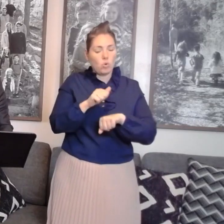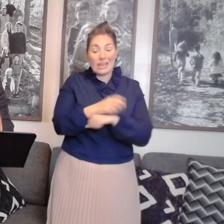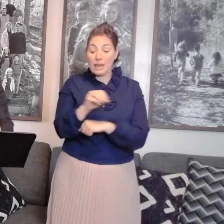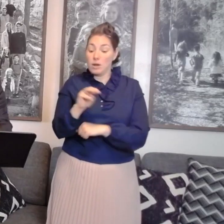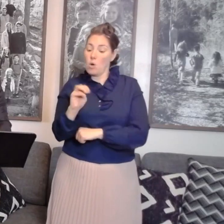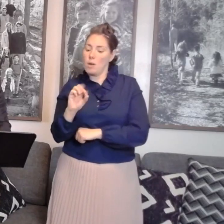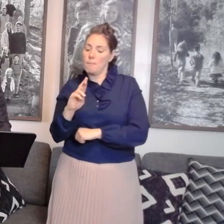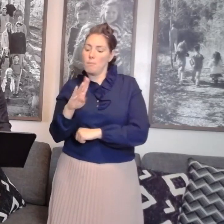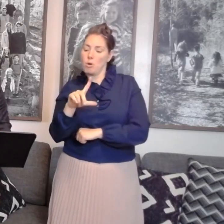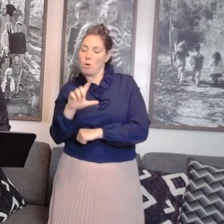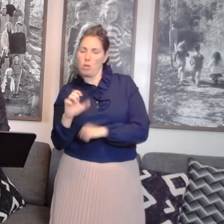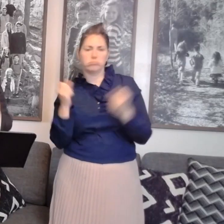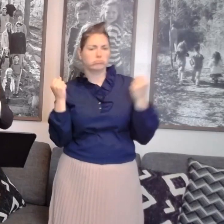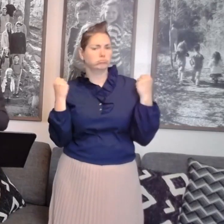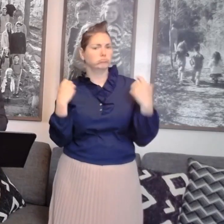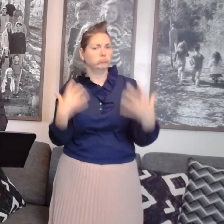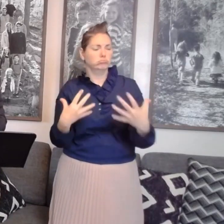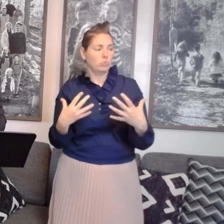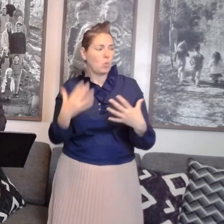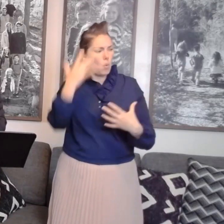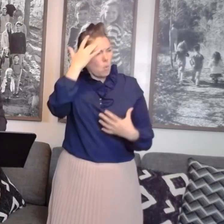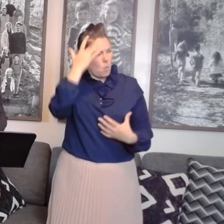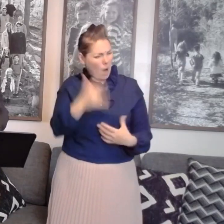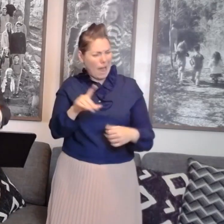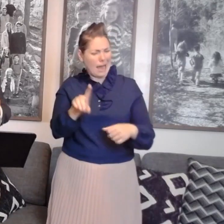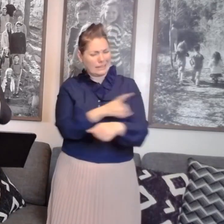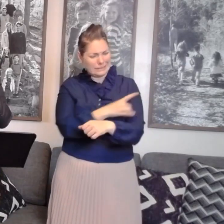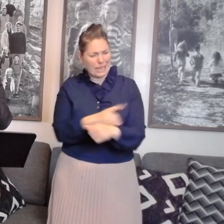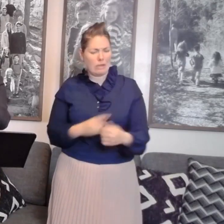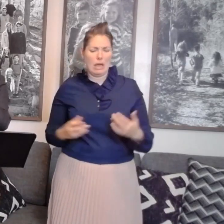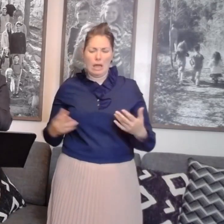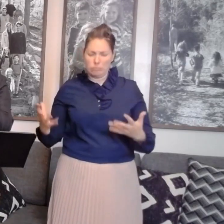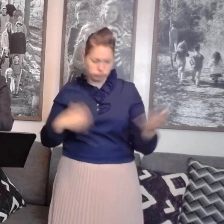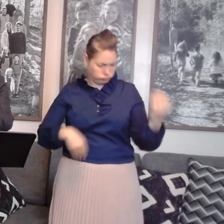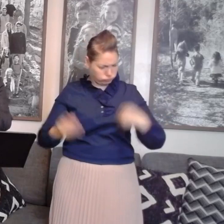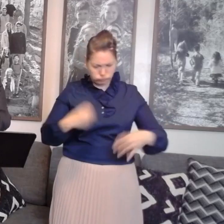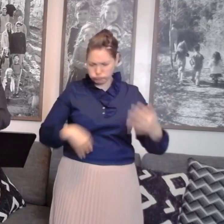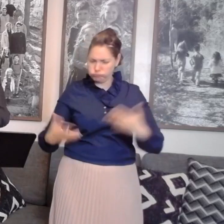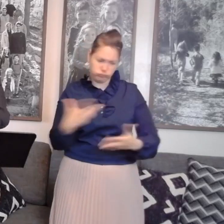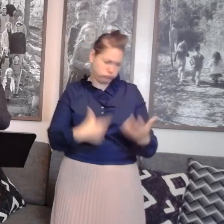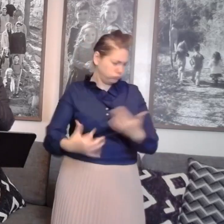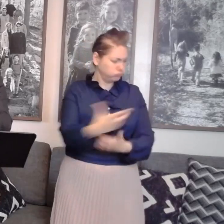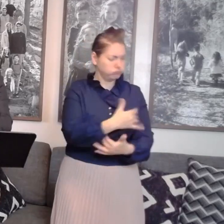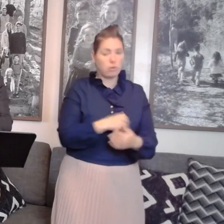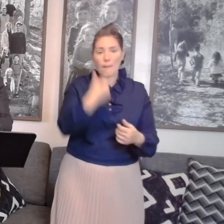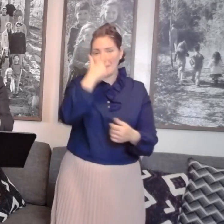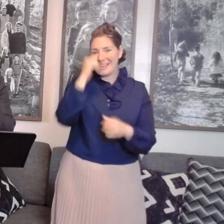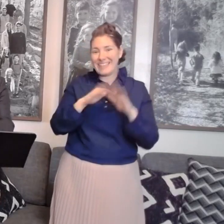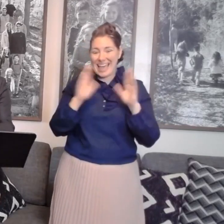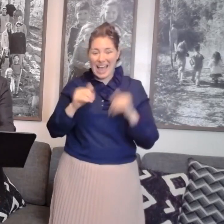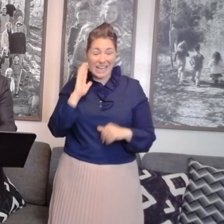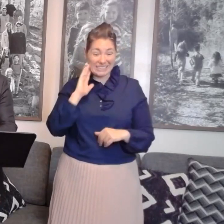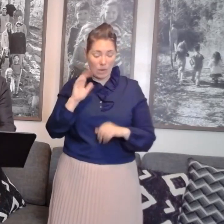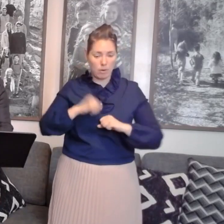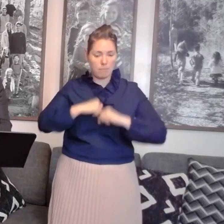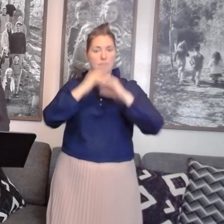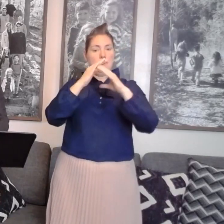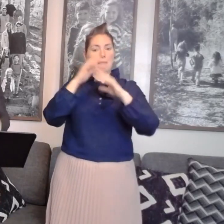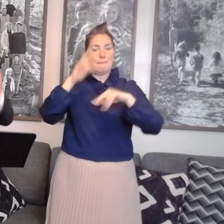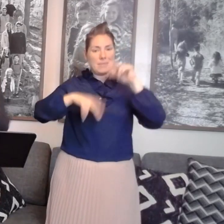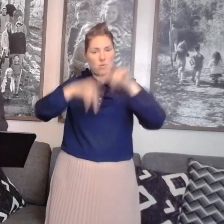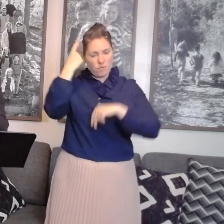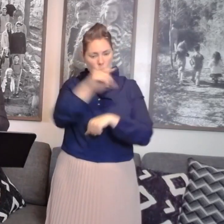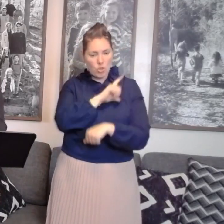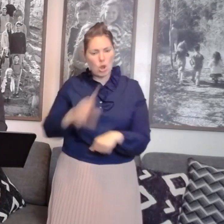stones in abundance. Why, David? Because the house that is to be builded for the Lord,